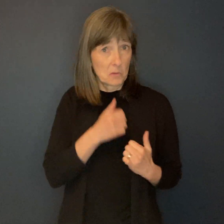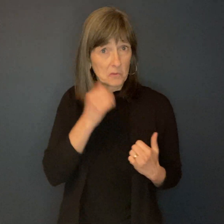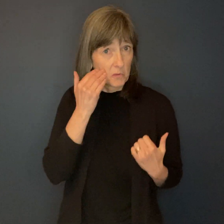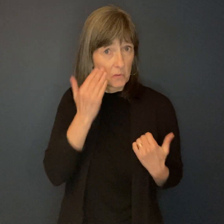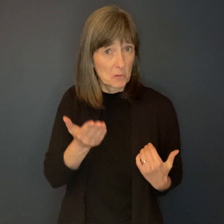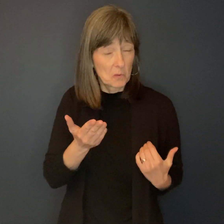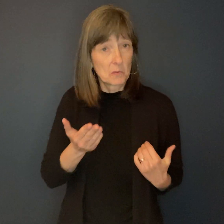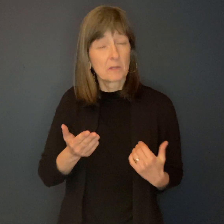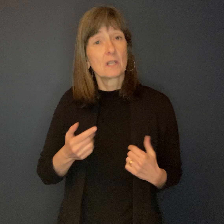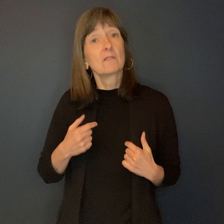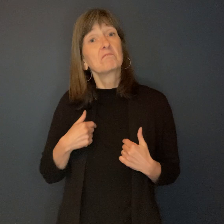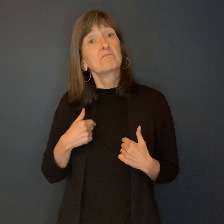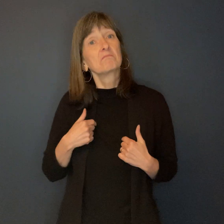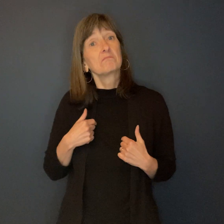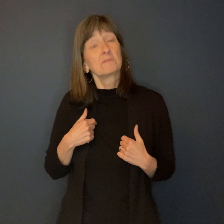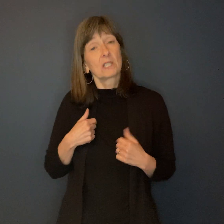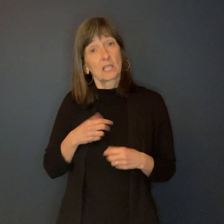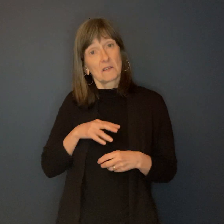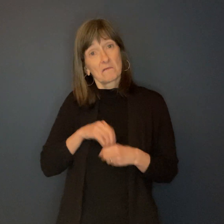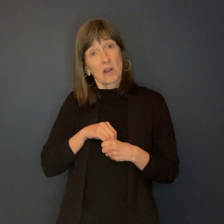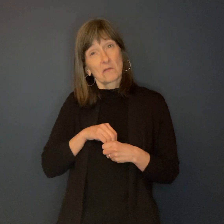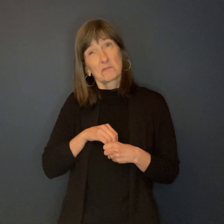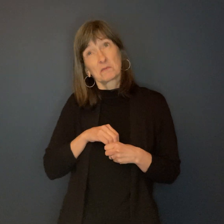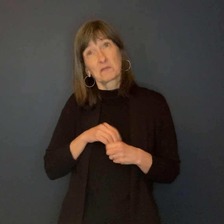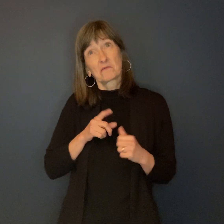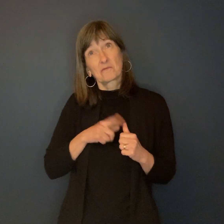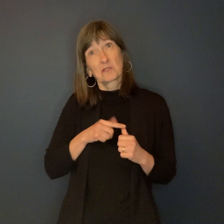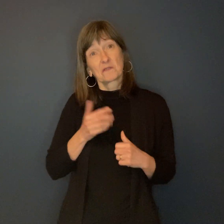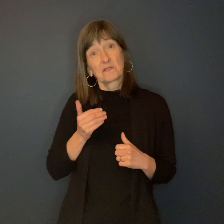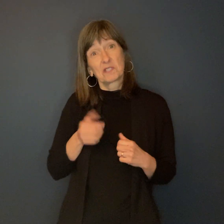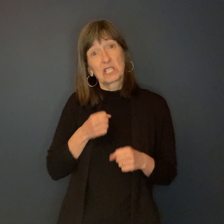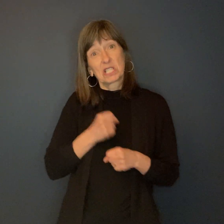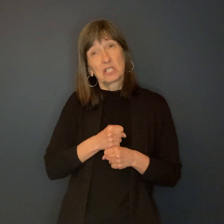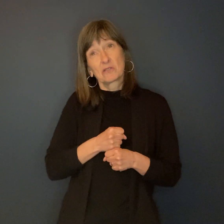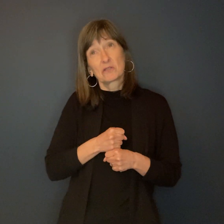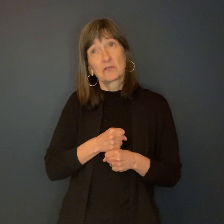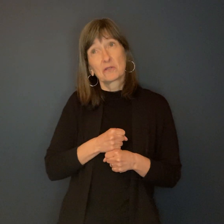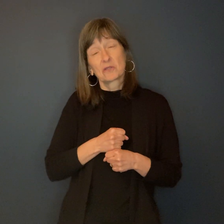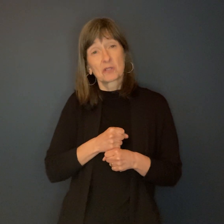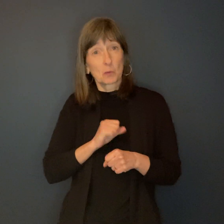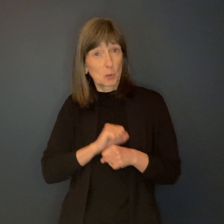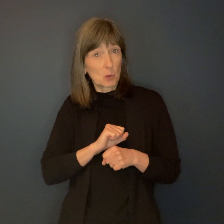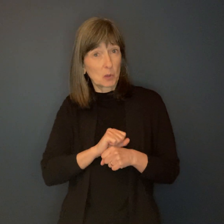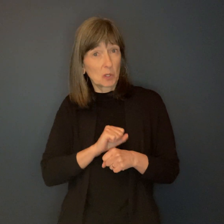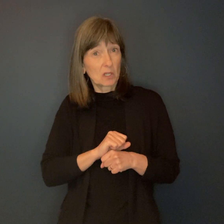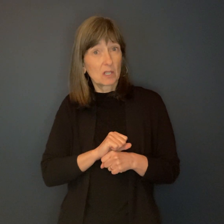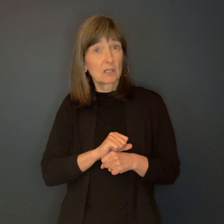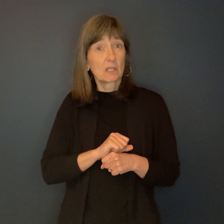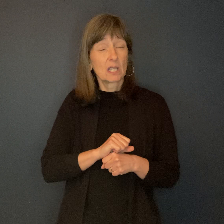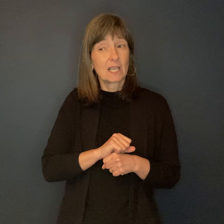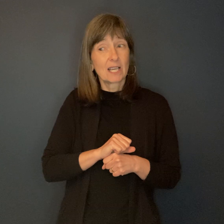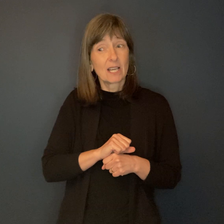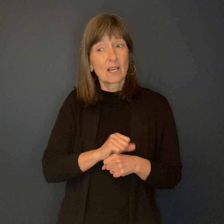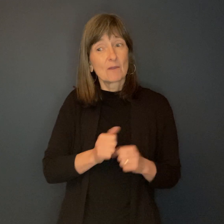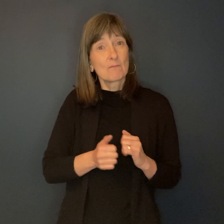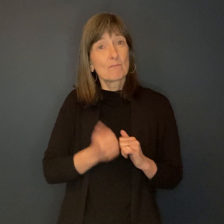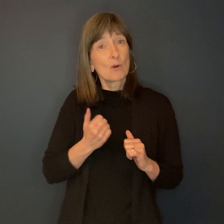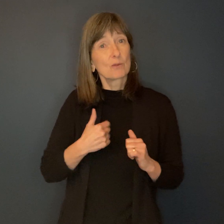15 years or so that I was involved, I spent quite a bit more time working with people as a representative of community living,